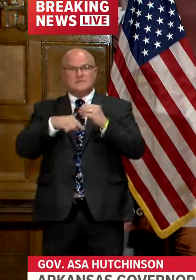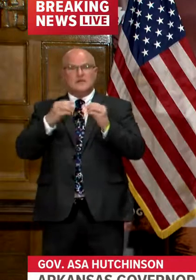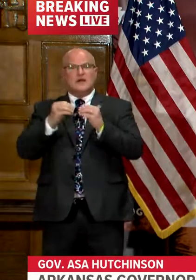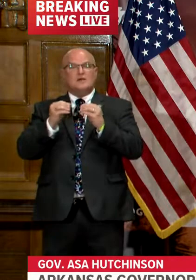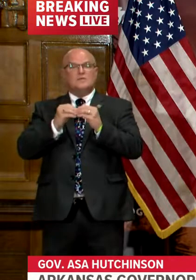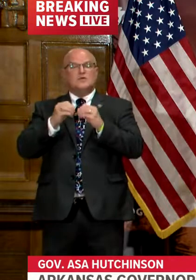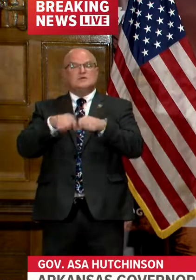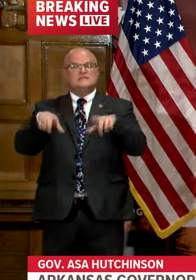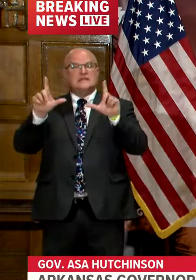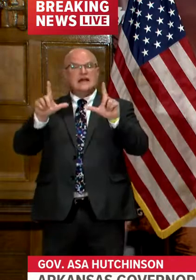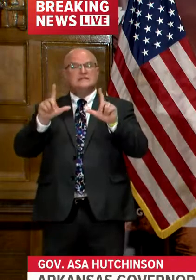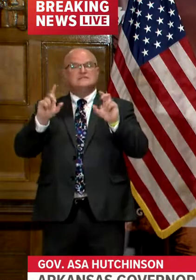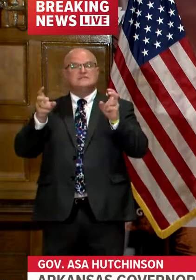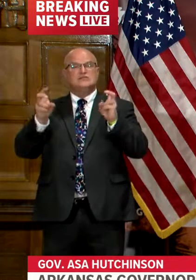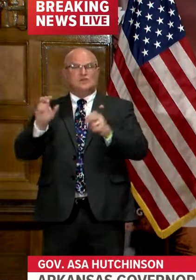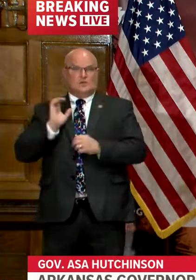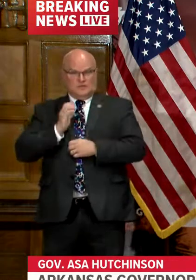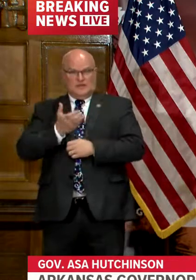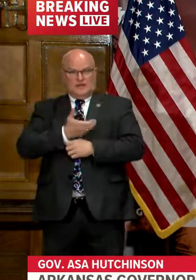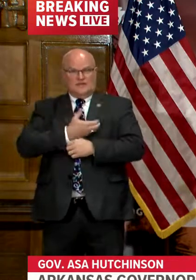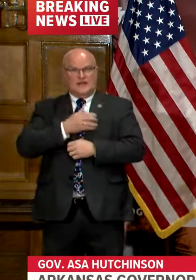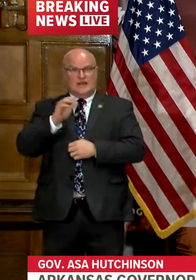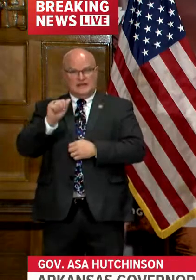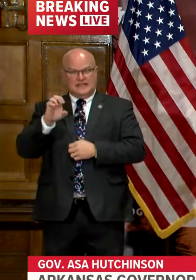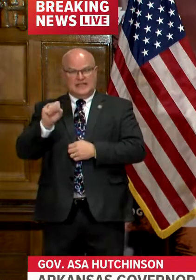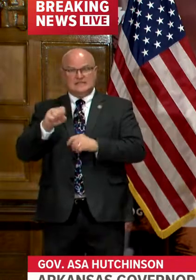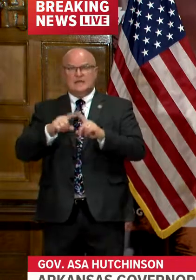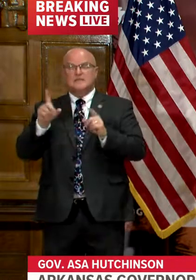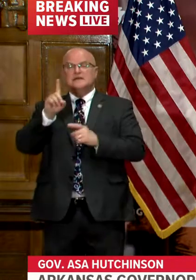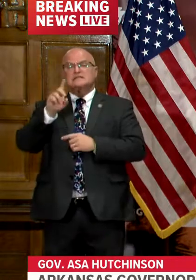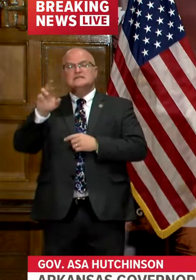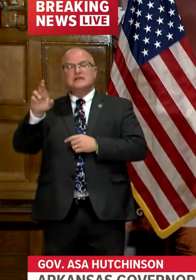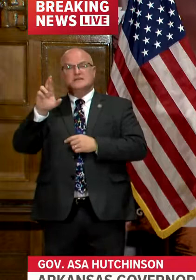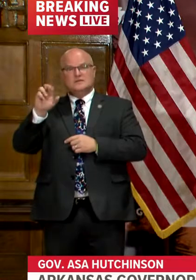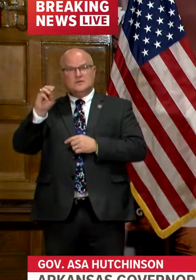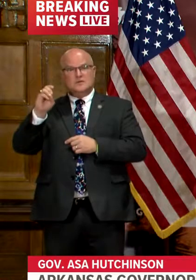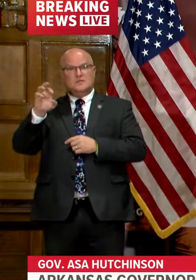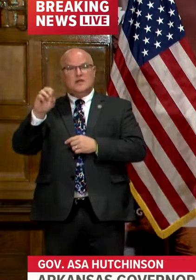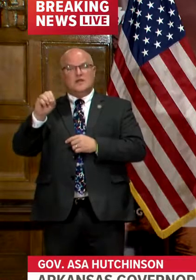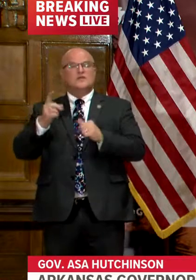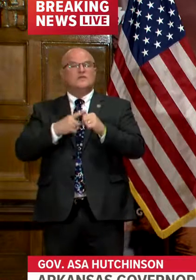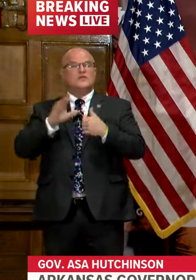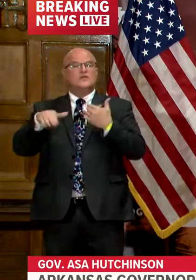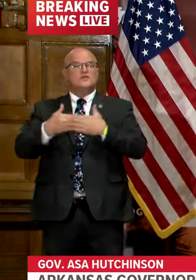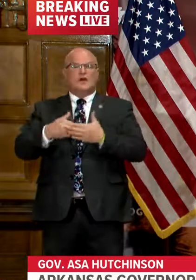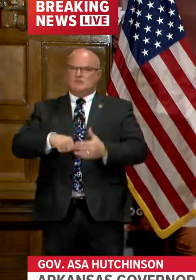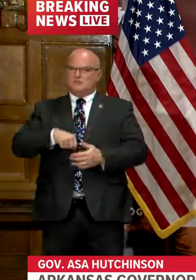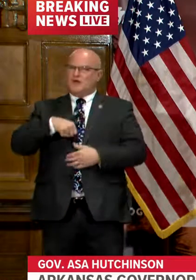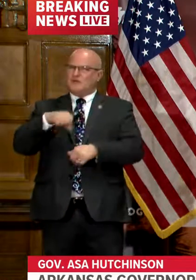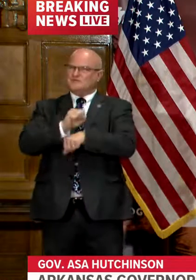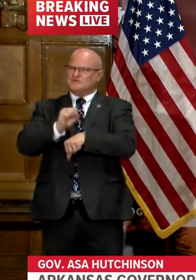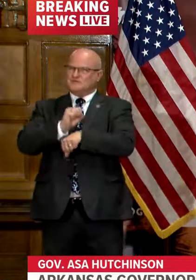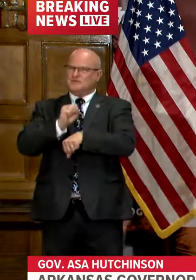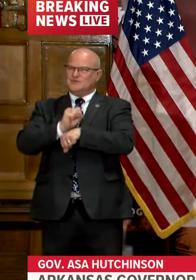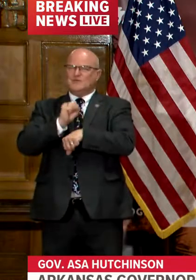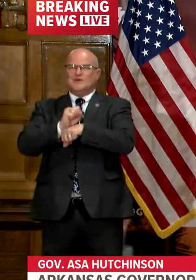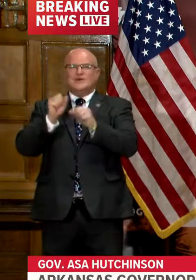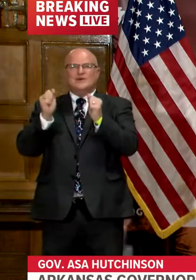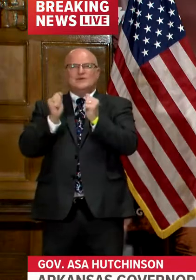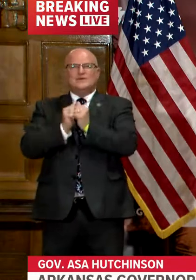more slides in terms of our cases. But Dr. Romero, first of all, we're very proud of your work on